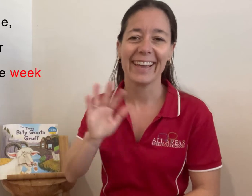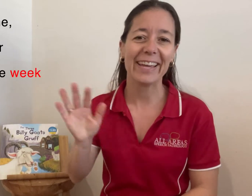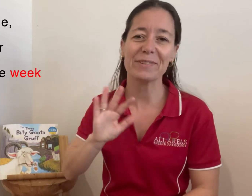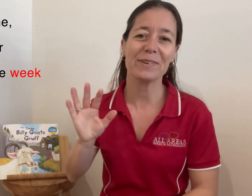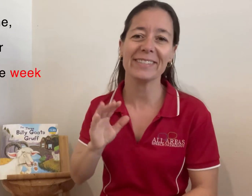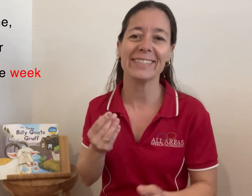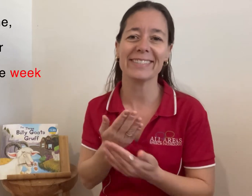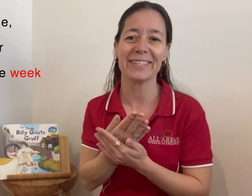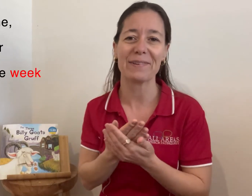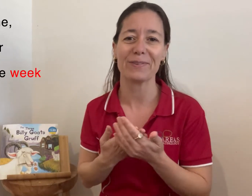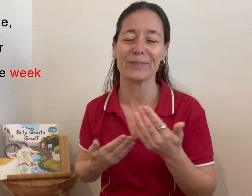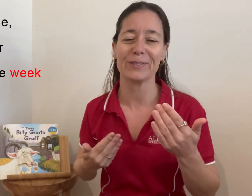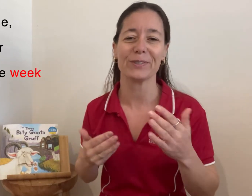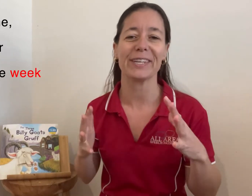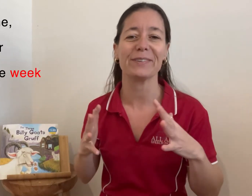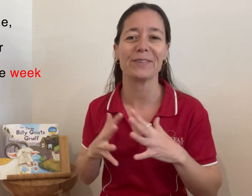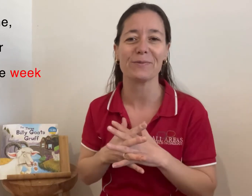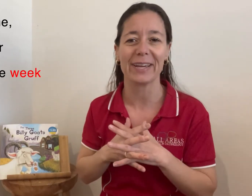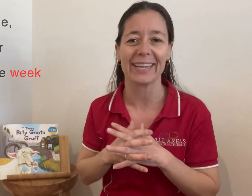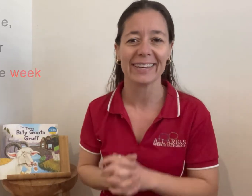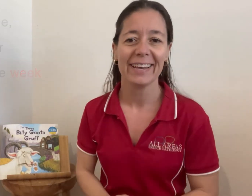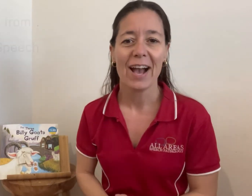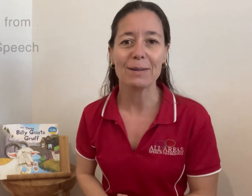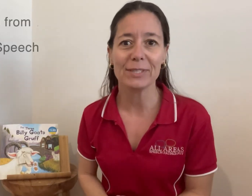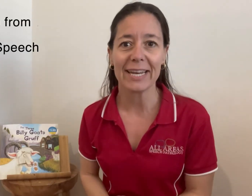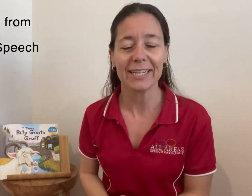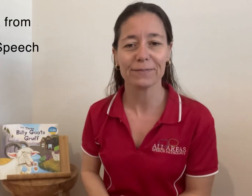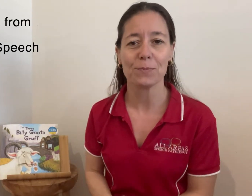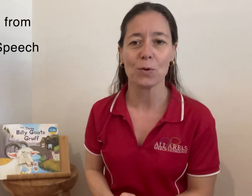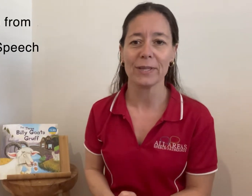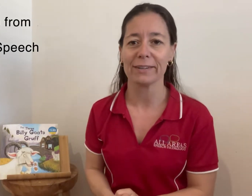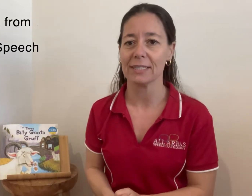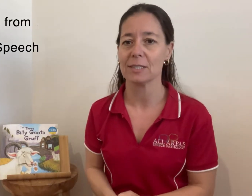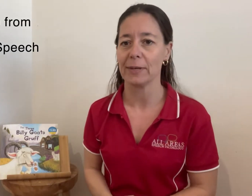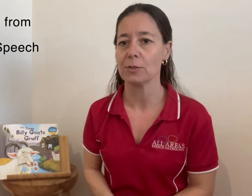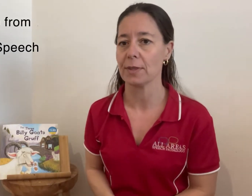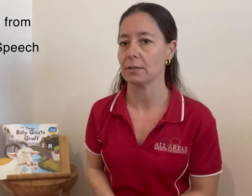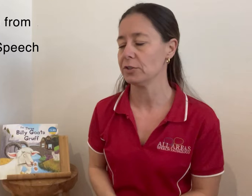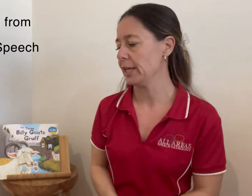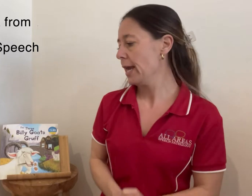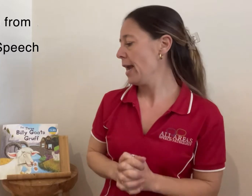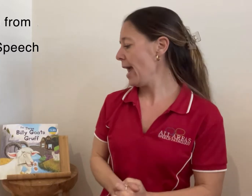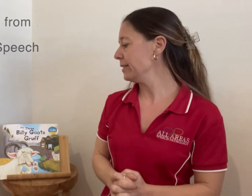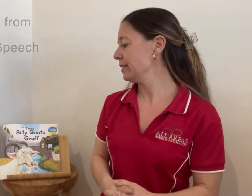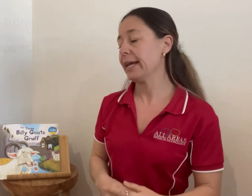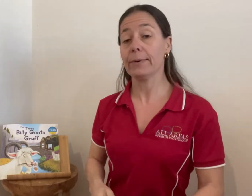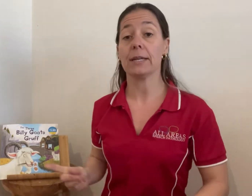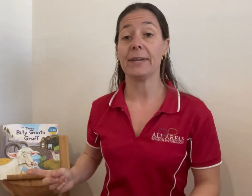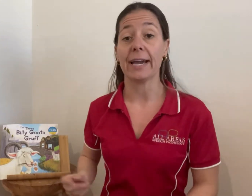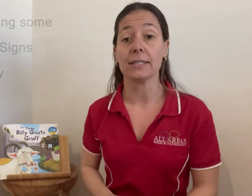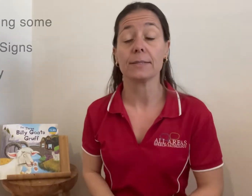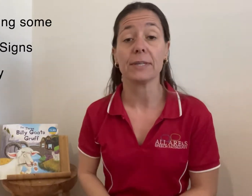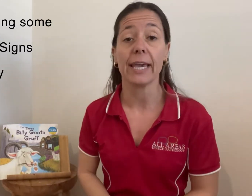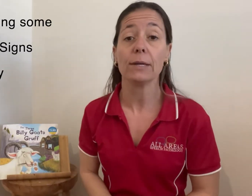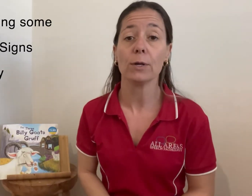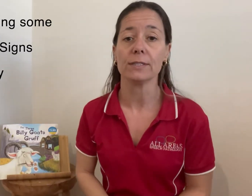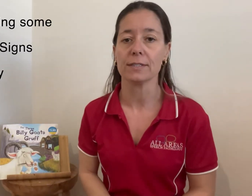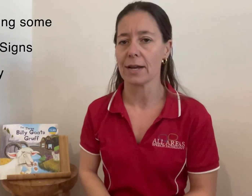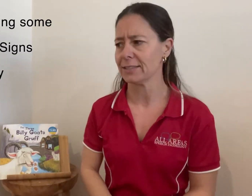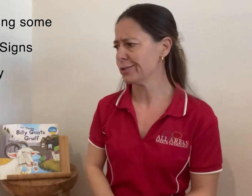Hey everyone, it's time for Story of the Week. I'm Danika from All Areas Speech Pathology, and today we're going to be adding some keyword signs to